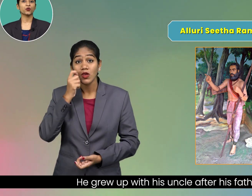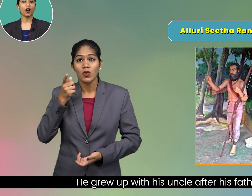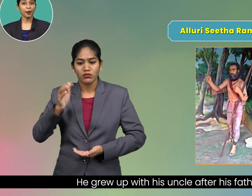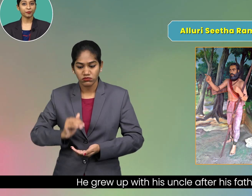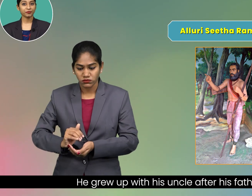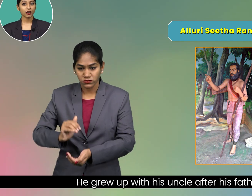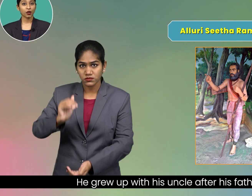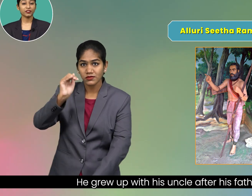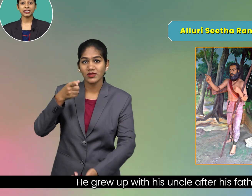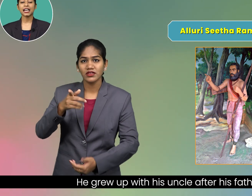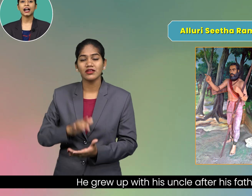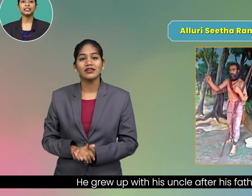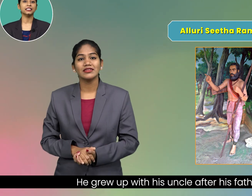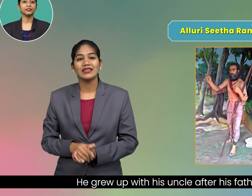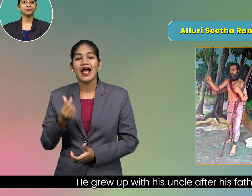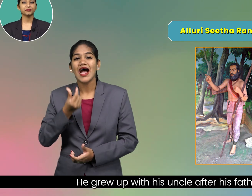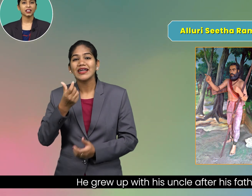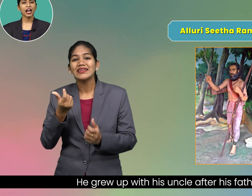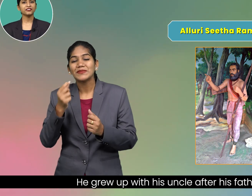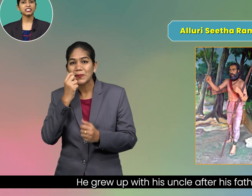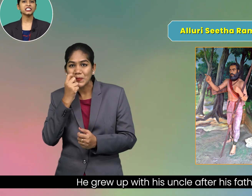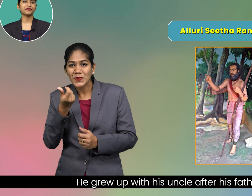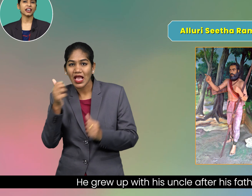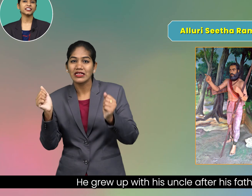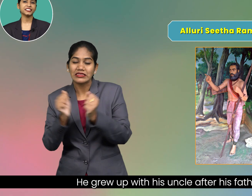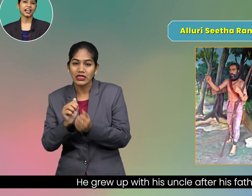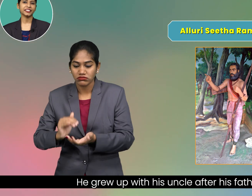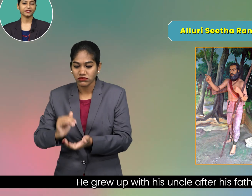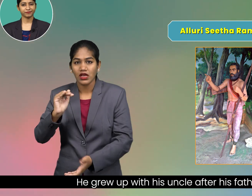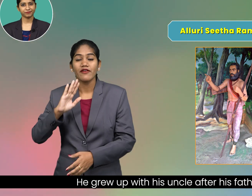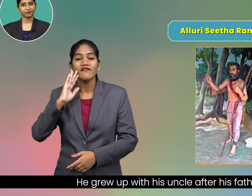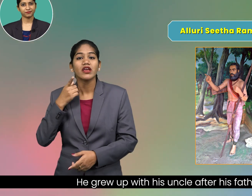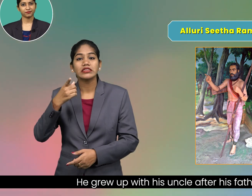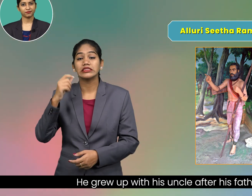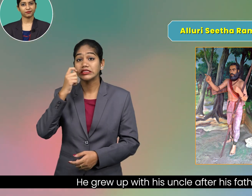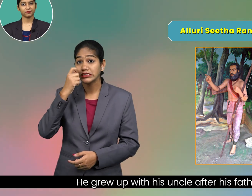He grew up with his uncle after his father died.